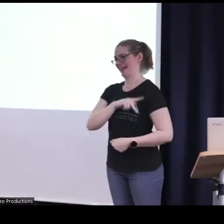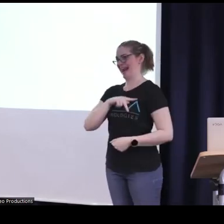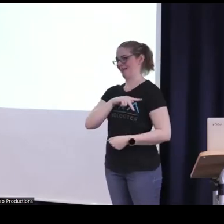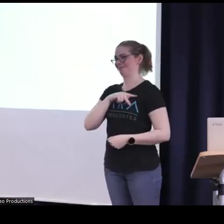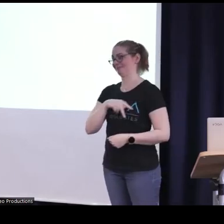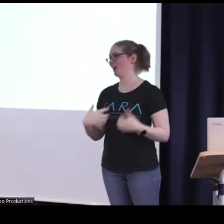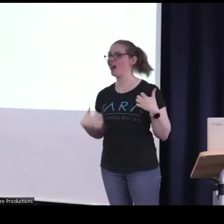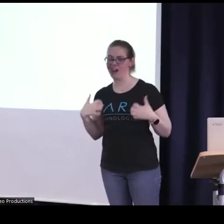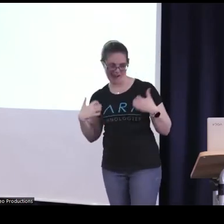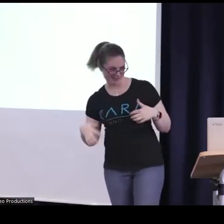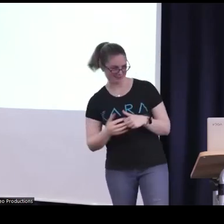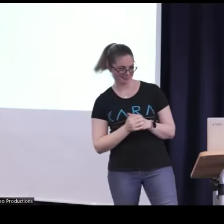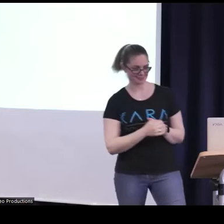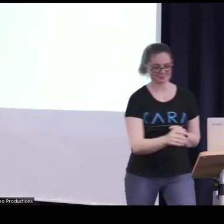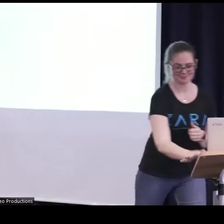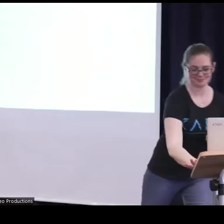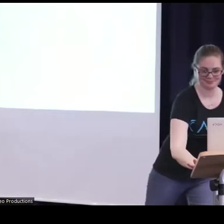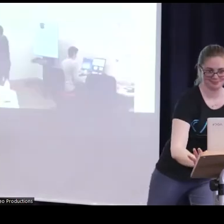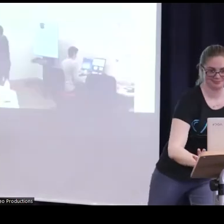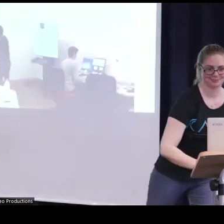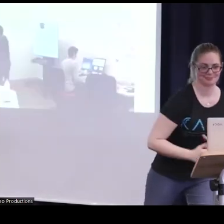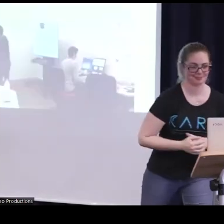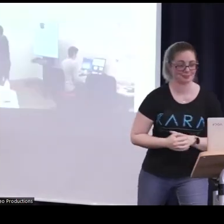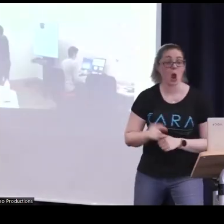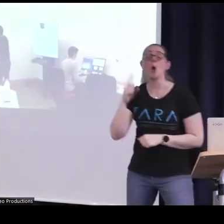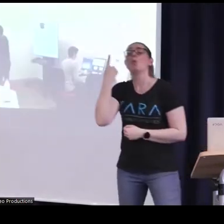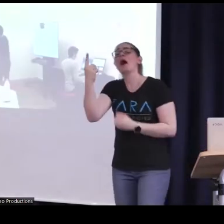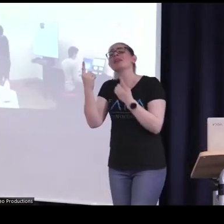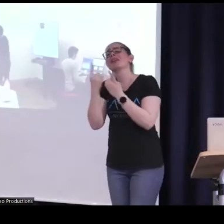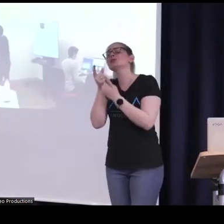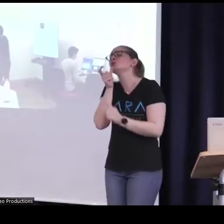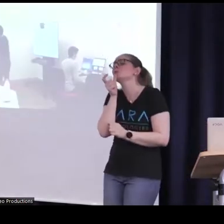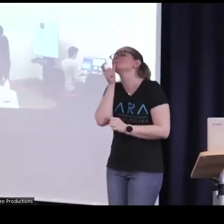I started to become involved with Kara. So very exciting time for me.